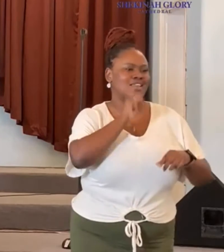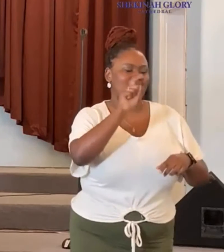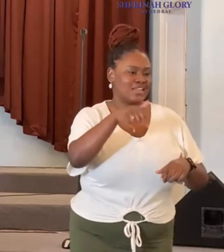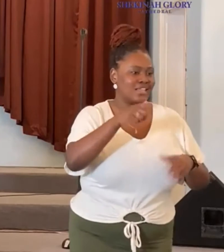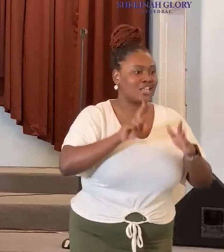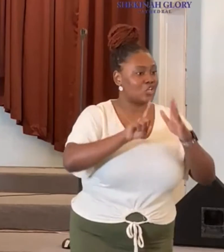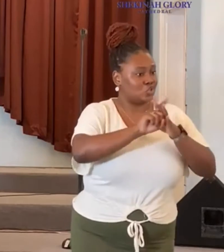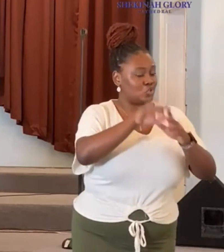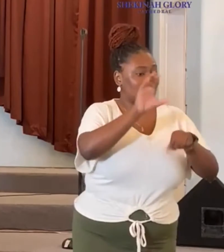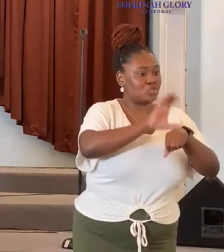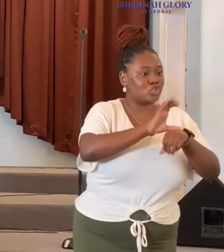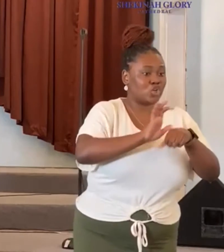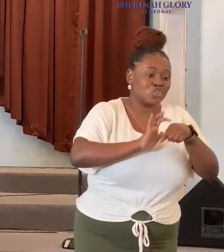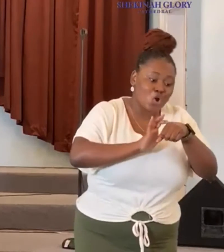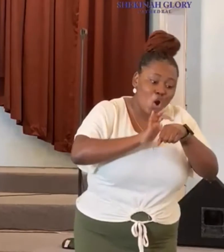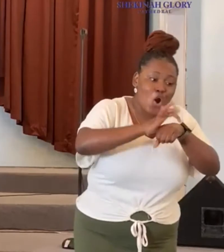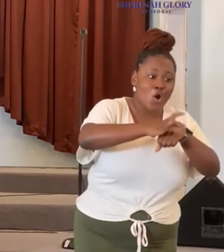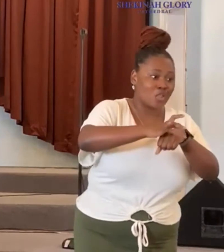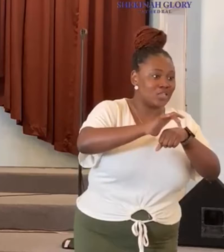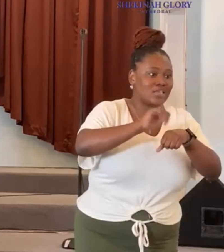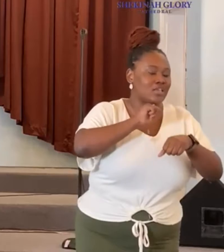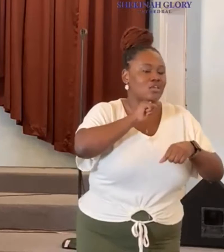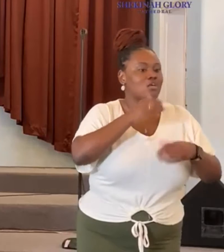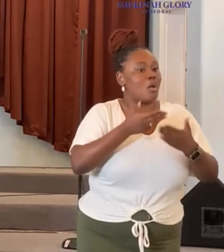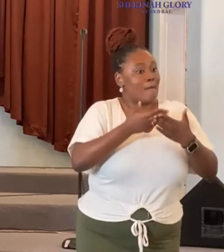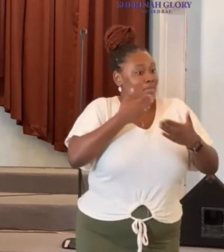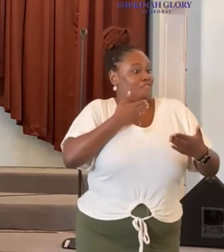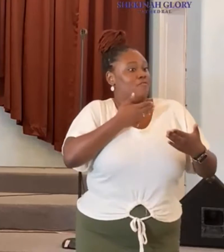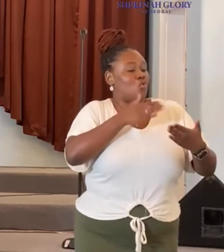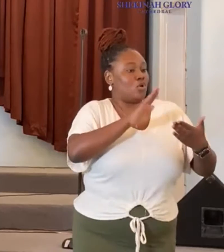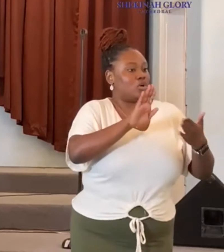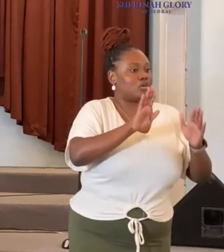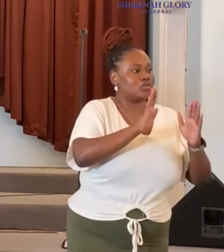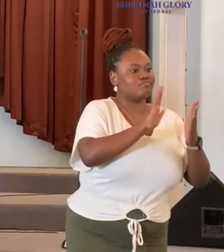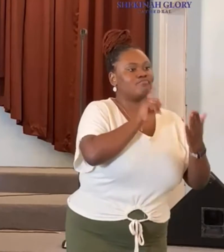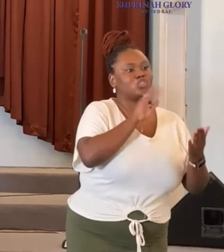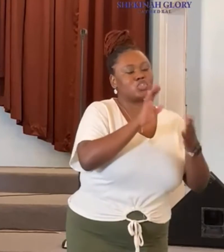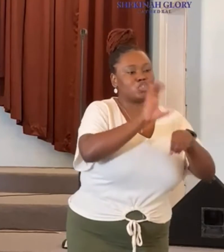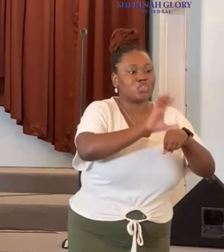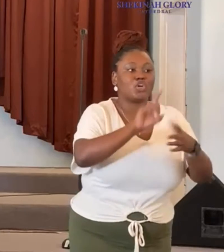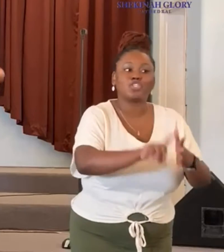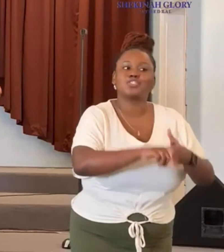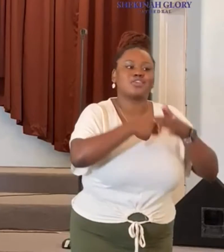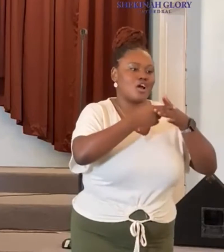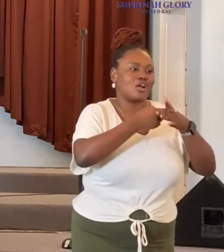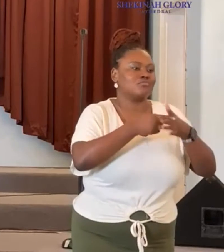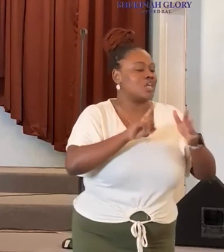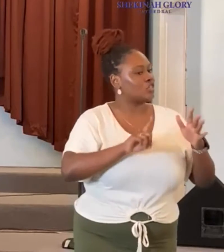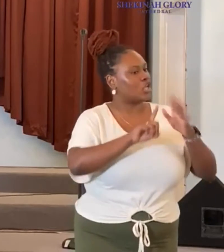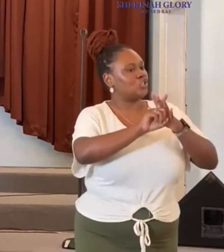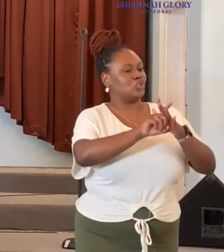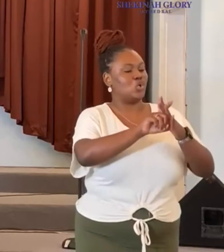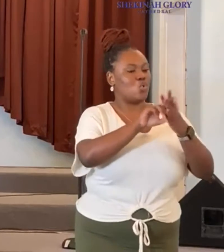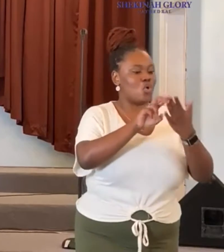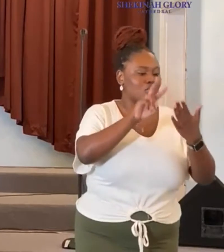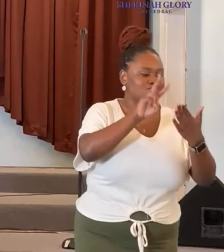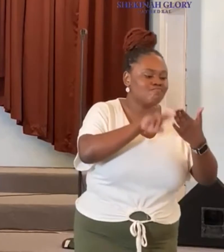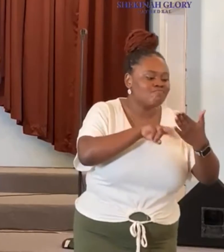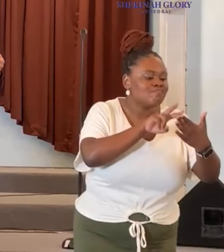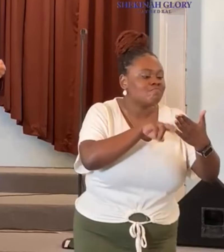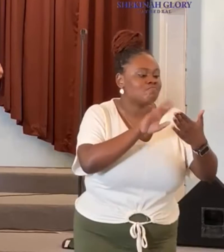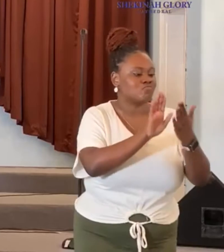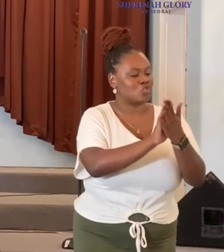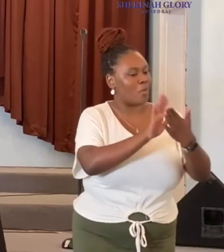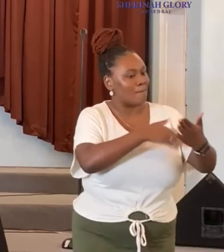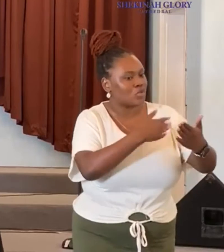to church early. Before the praise and worship on the devotional meal was there, they was in the pew reading the Psalms